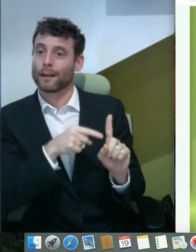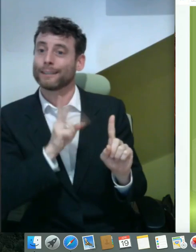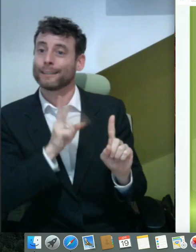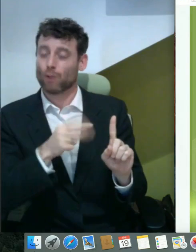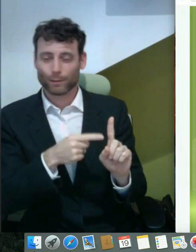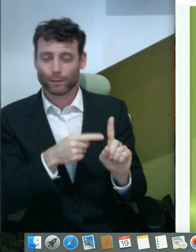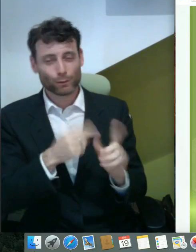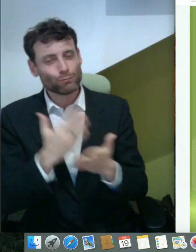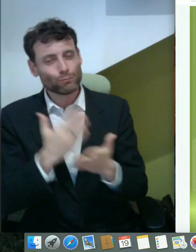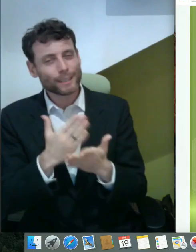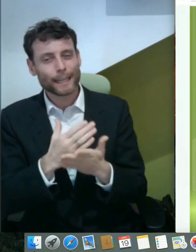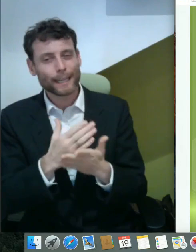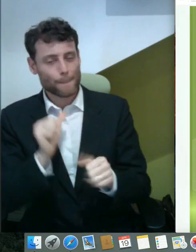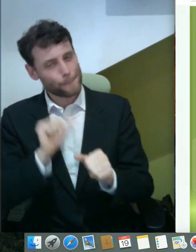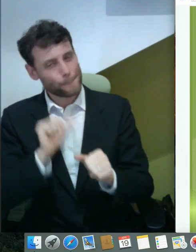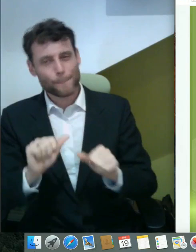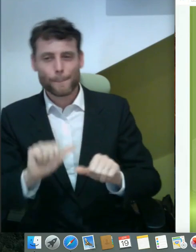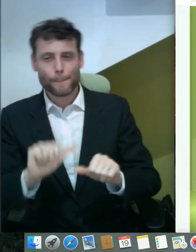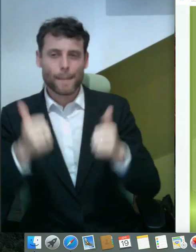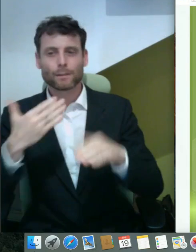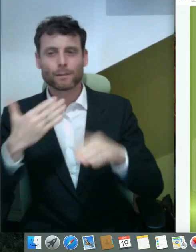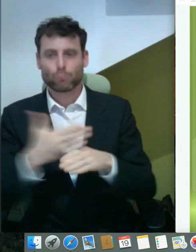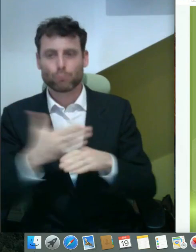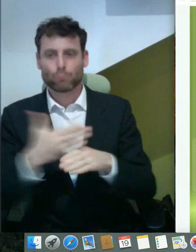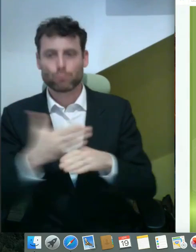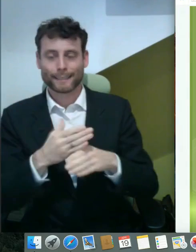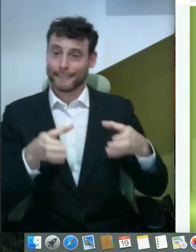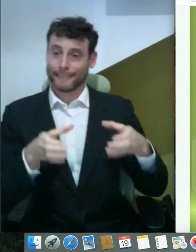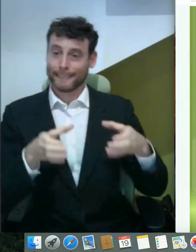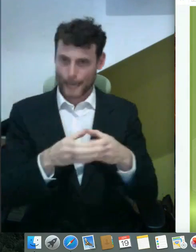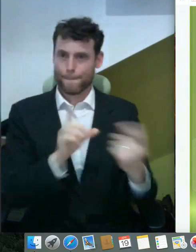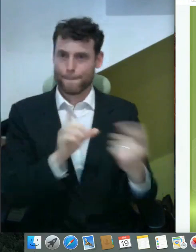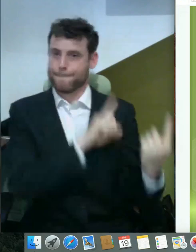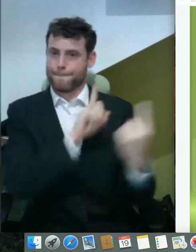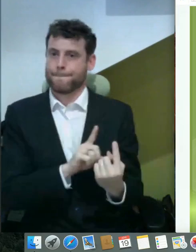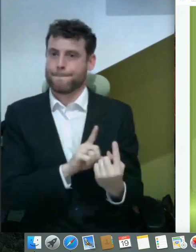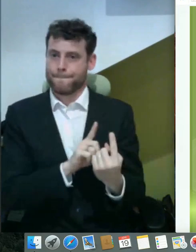team interpreting is what we do.